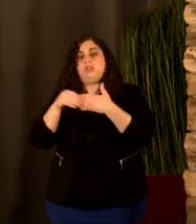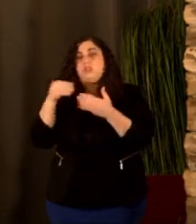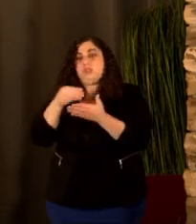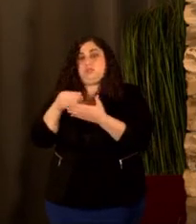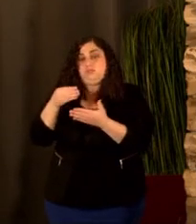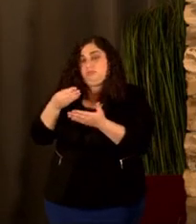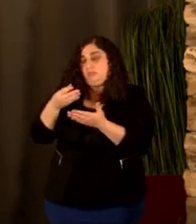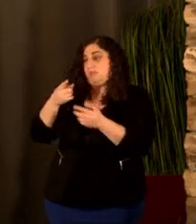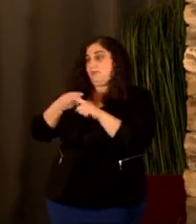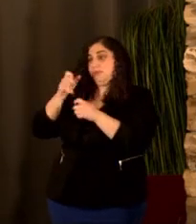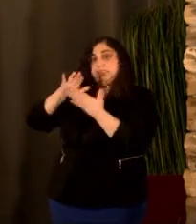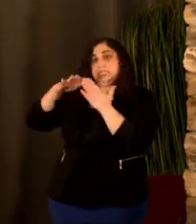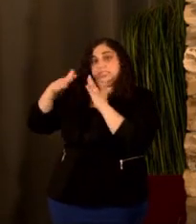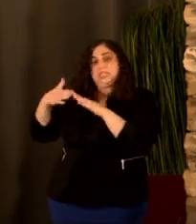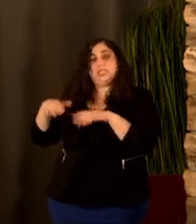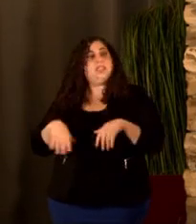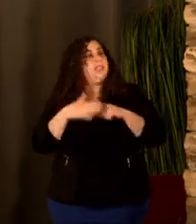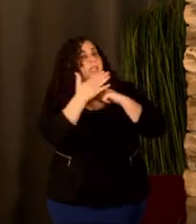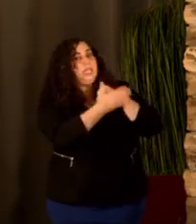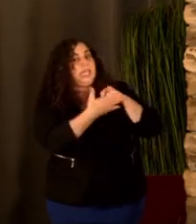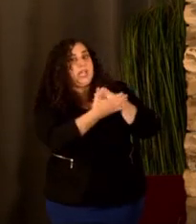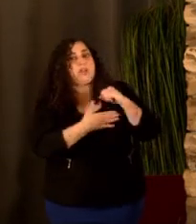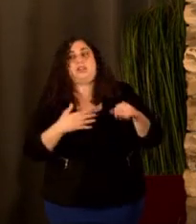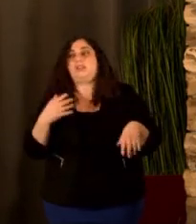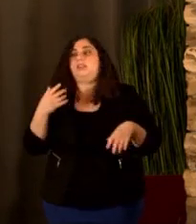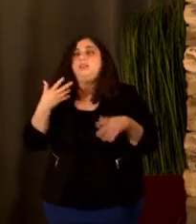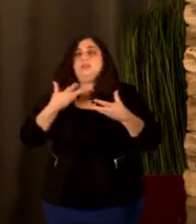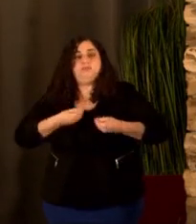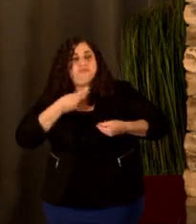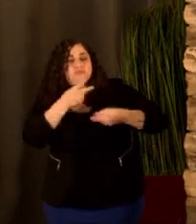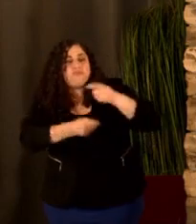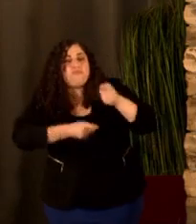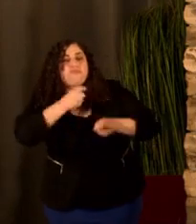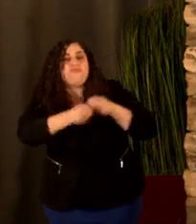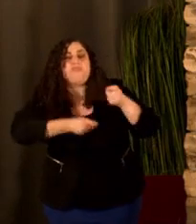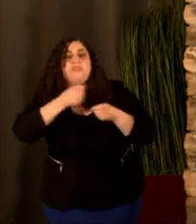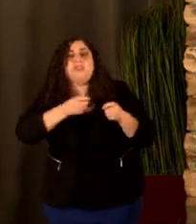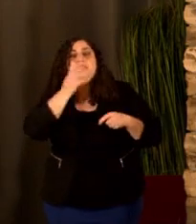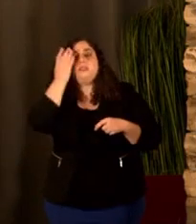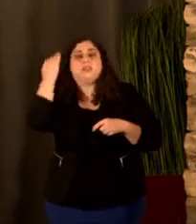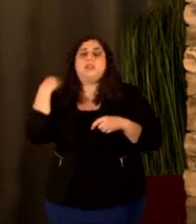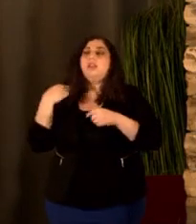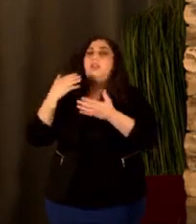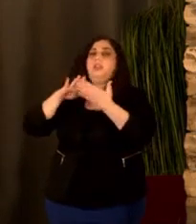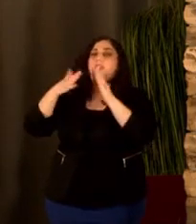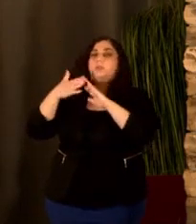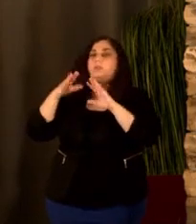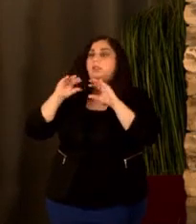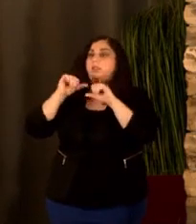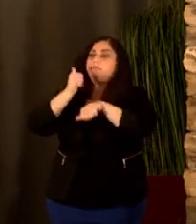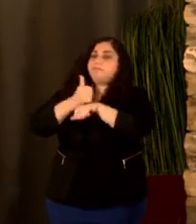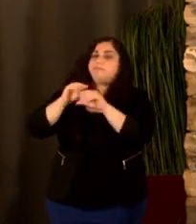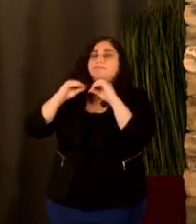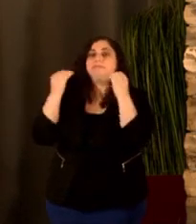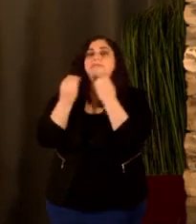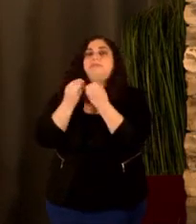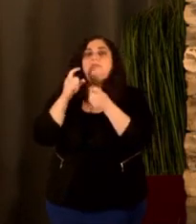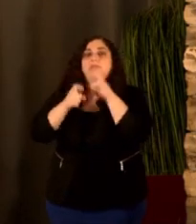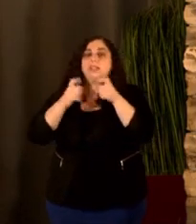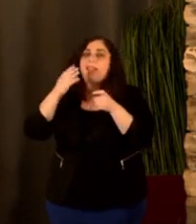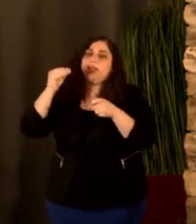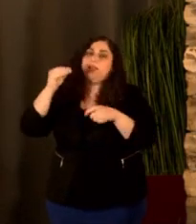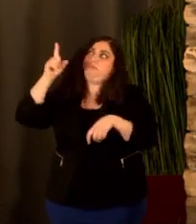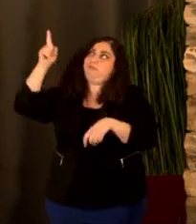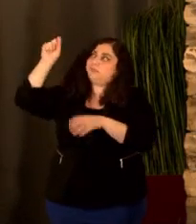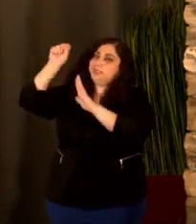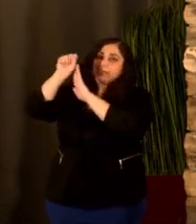county, philanthropy, community-based organizations, and the federal government. True partnerships. A